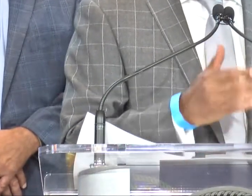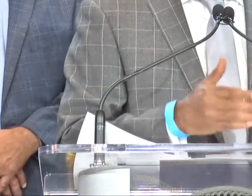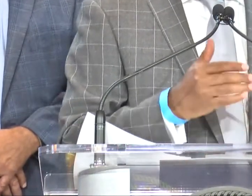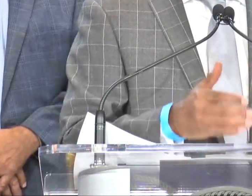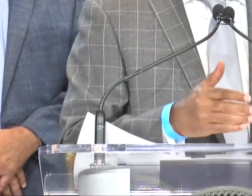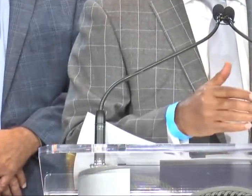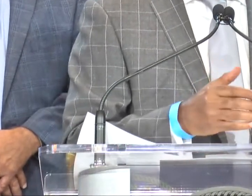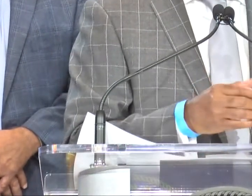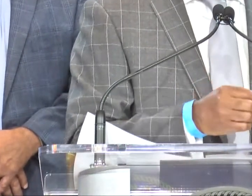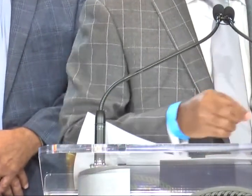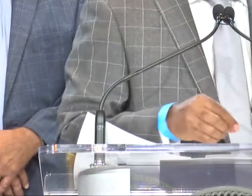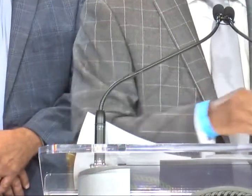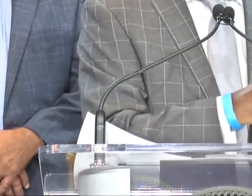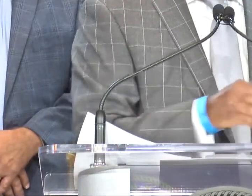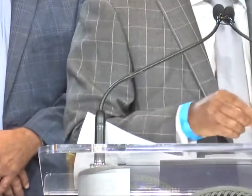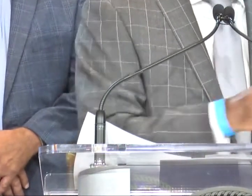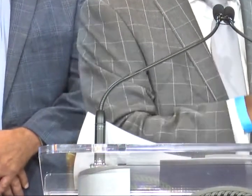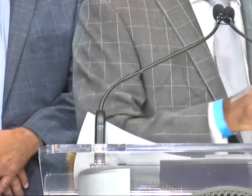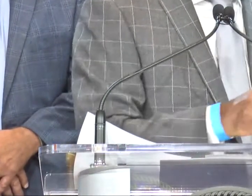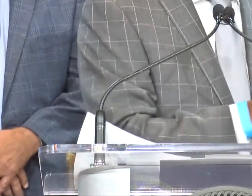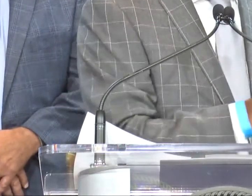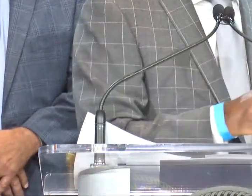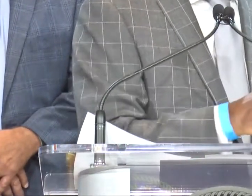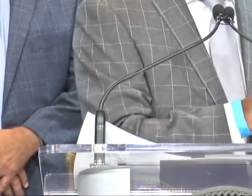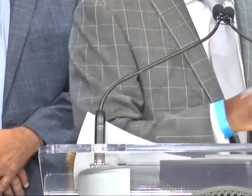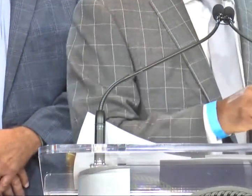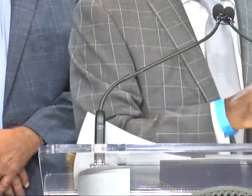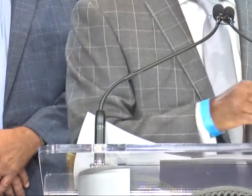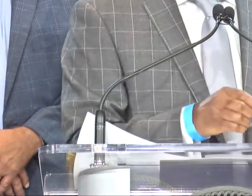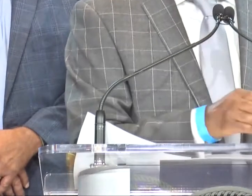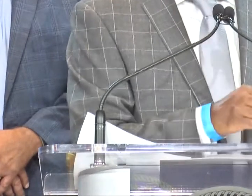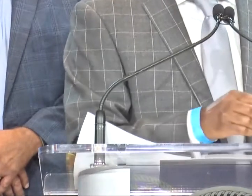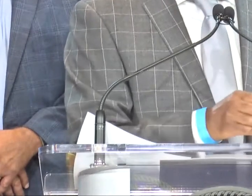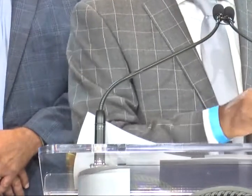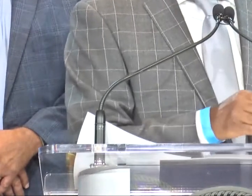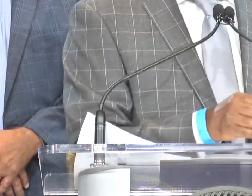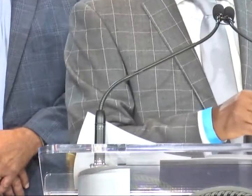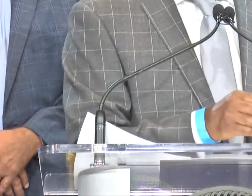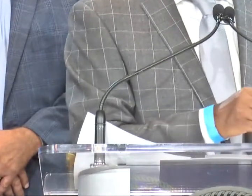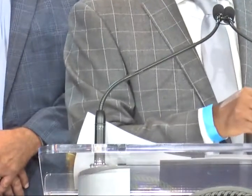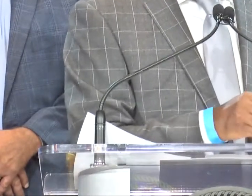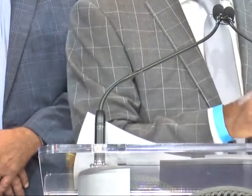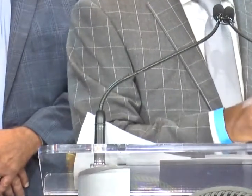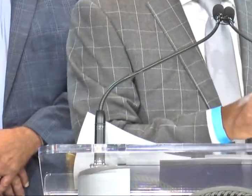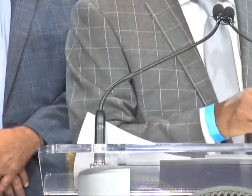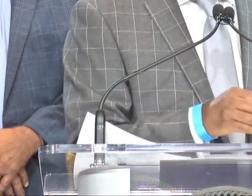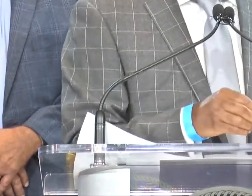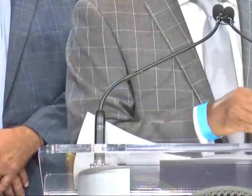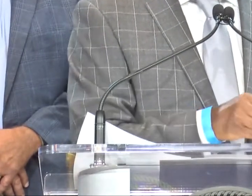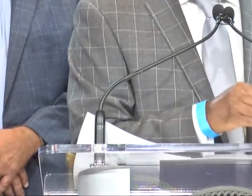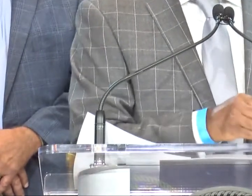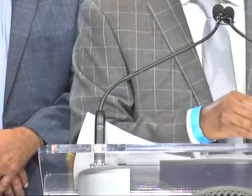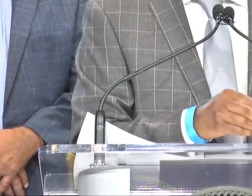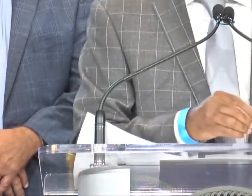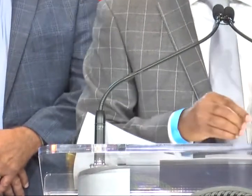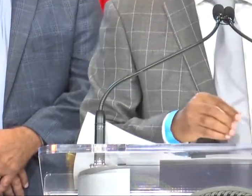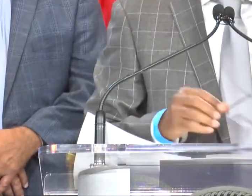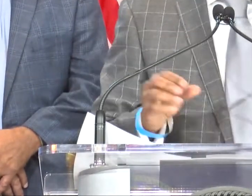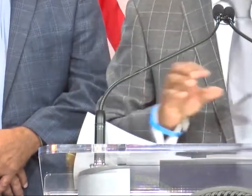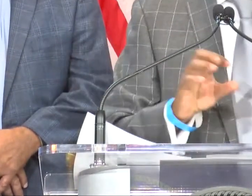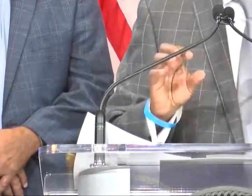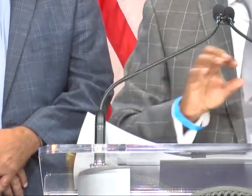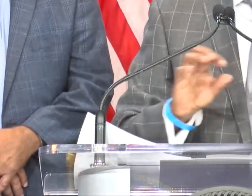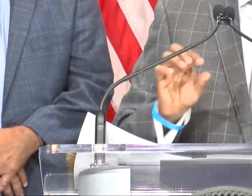are being rebuilt, but they don't even fit in to those homes that are currently on that street, in that